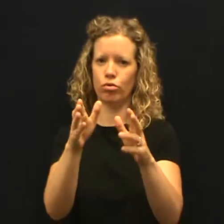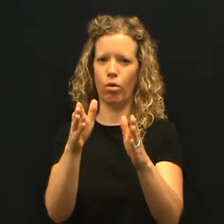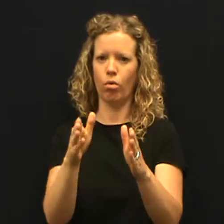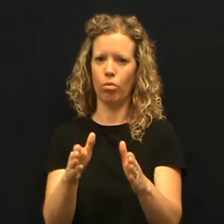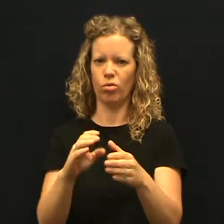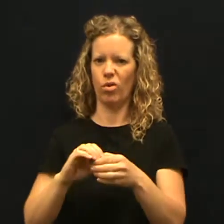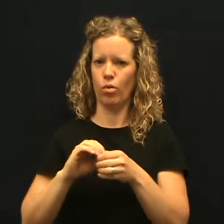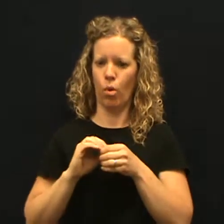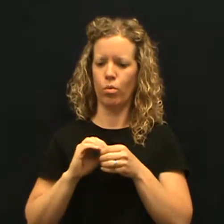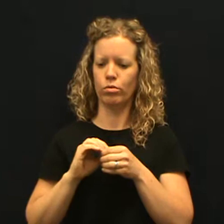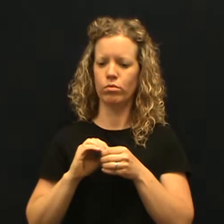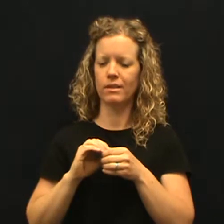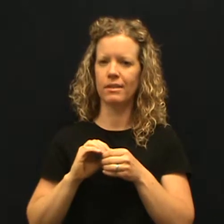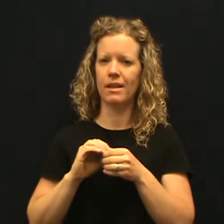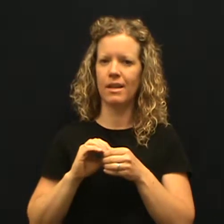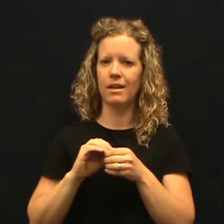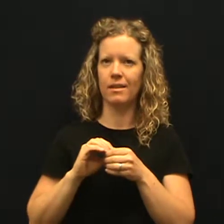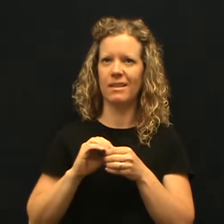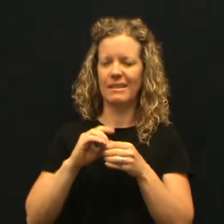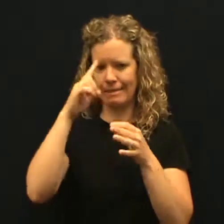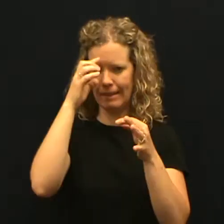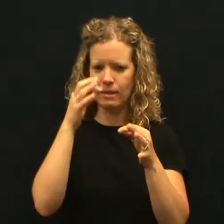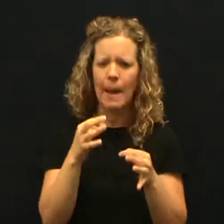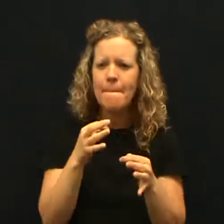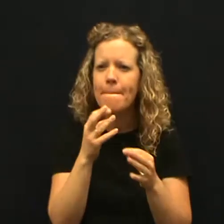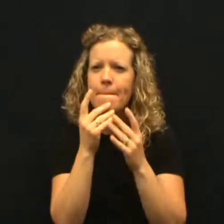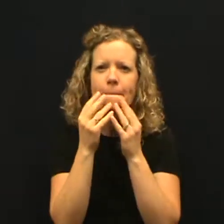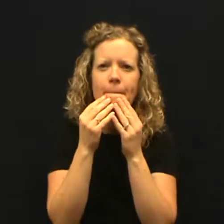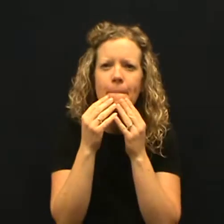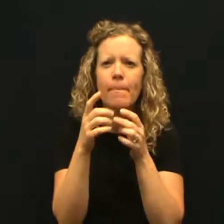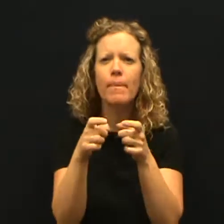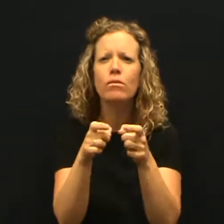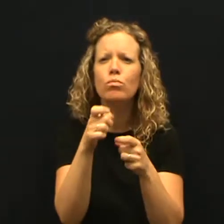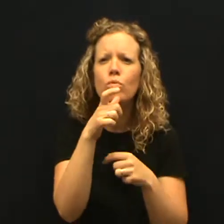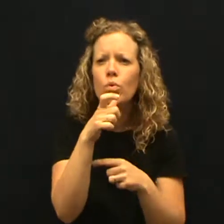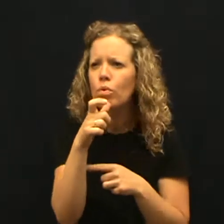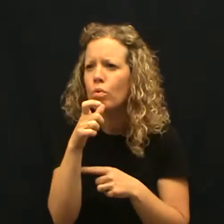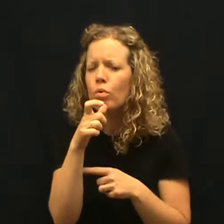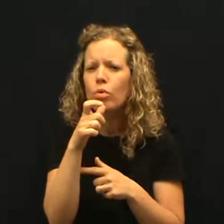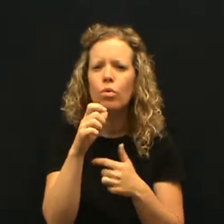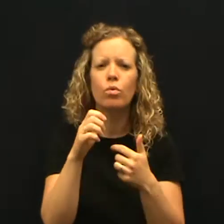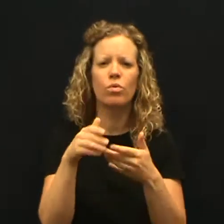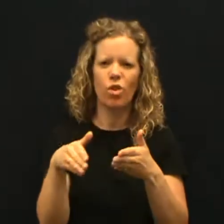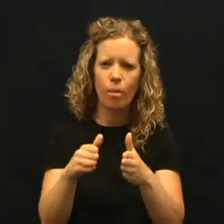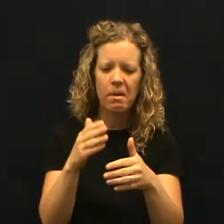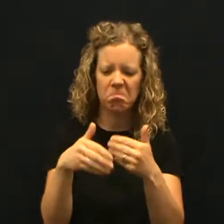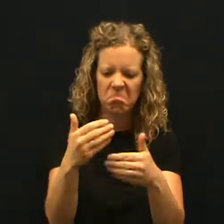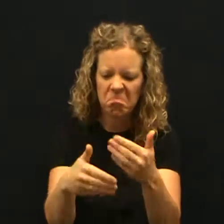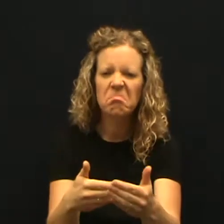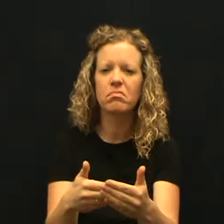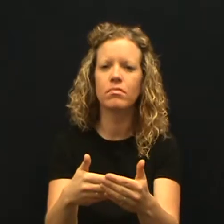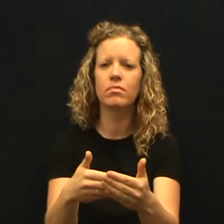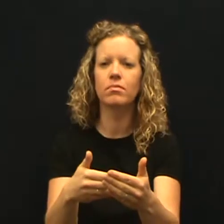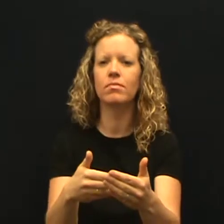who runs the organization and how it's run if you hold